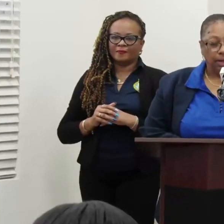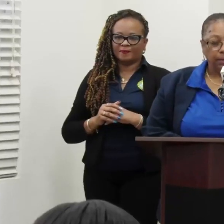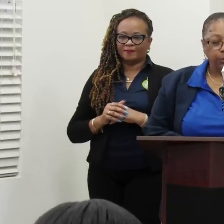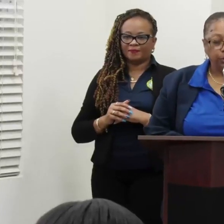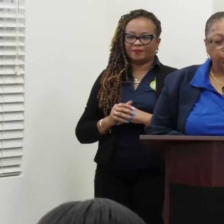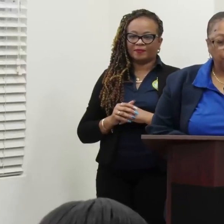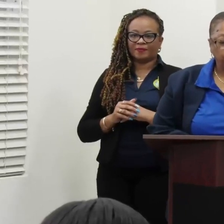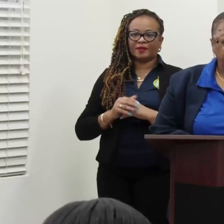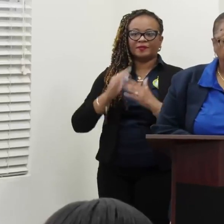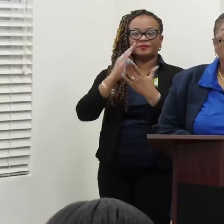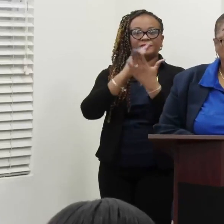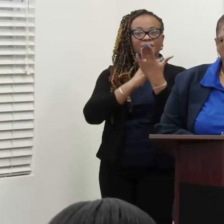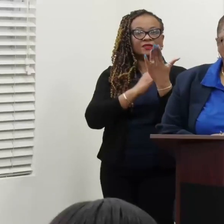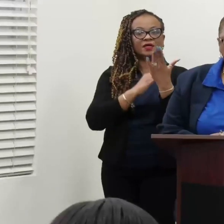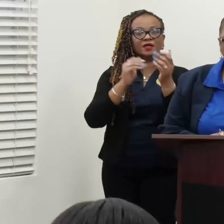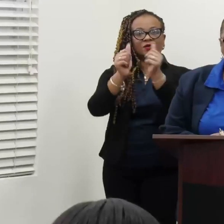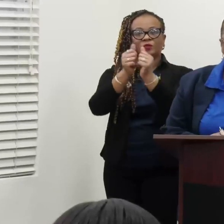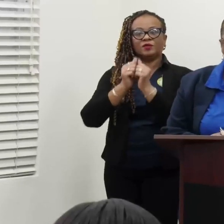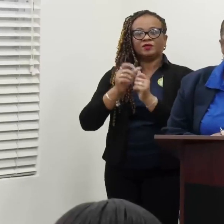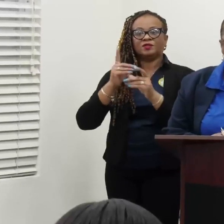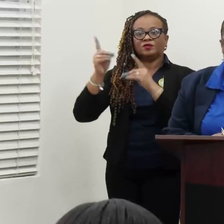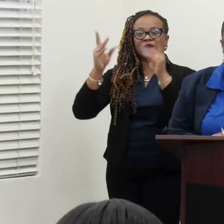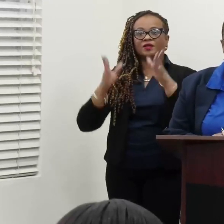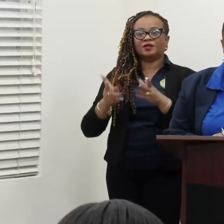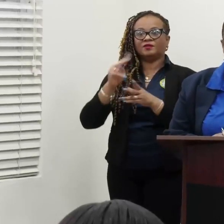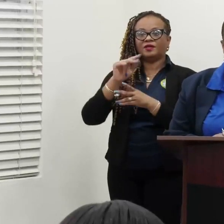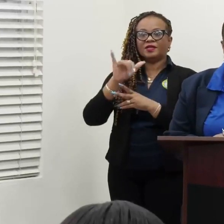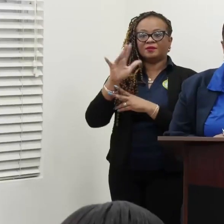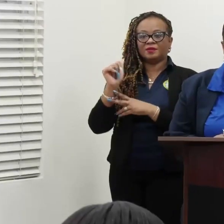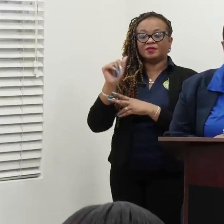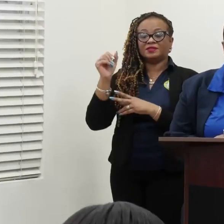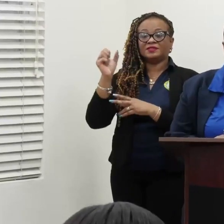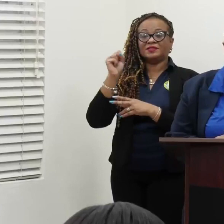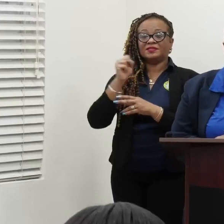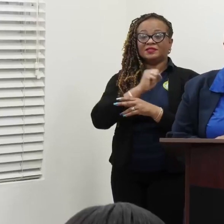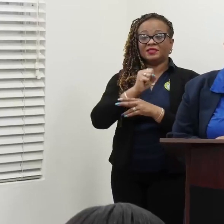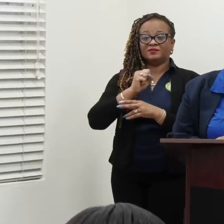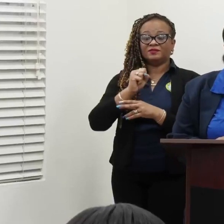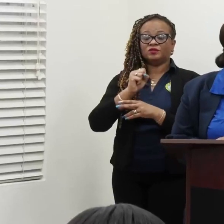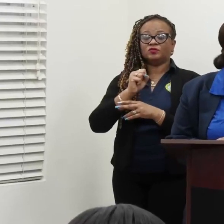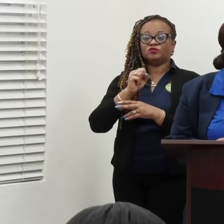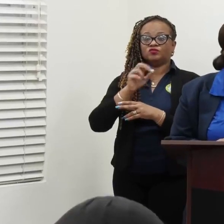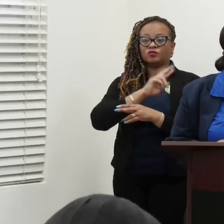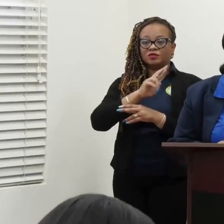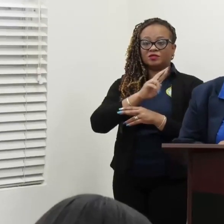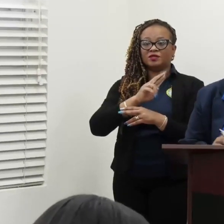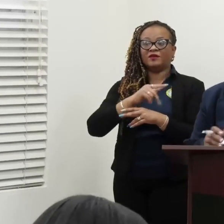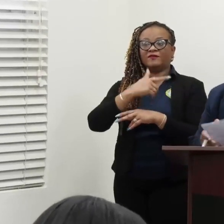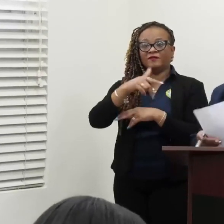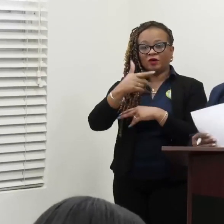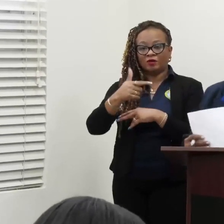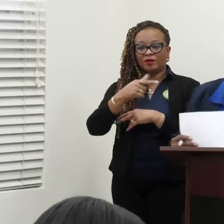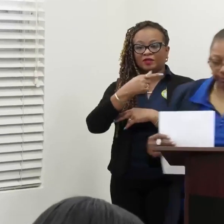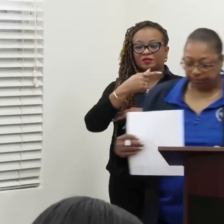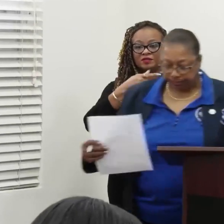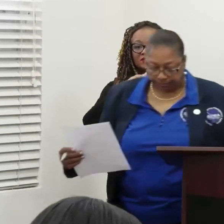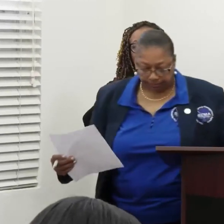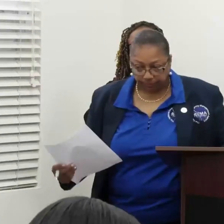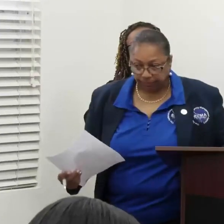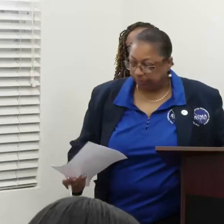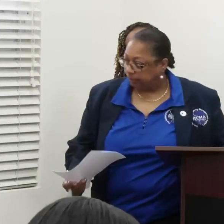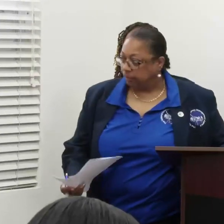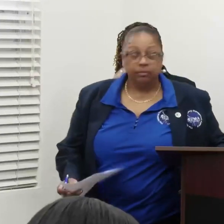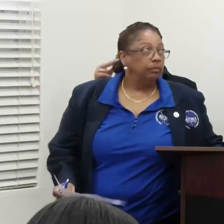The lineups will start with the Director of NEMA, Captain Stephen Russell, followed by Mr. Jeffrey Green. Director?